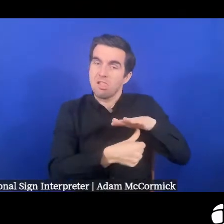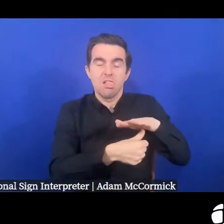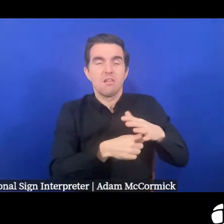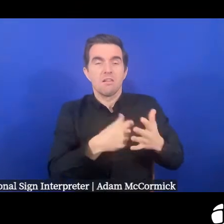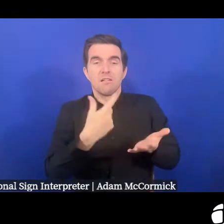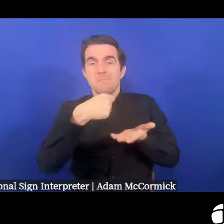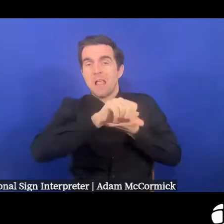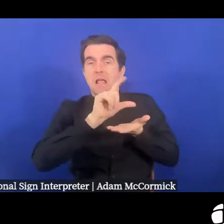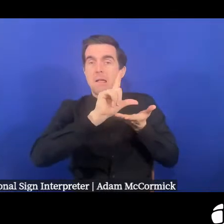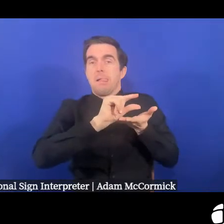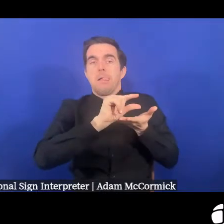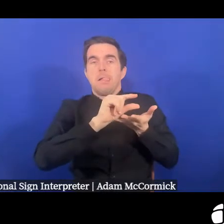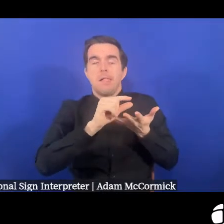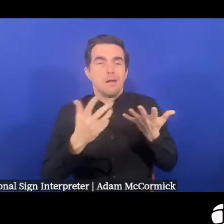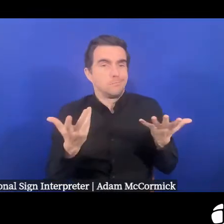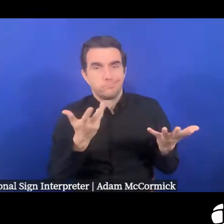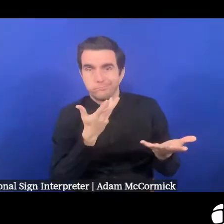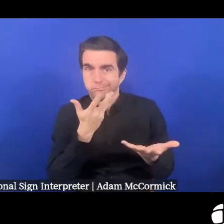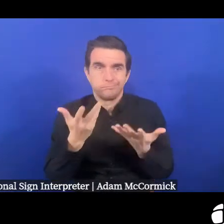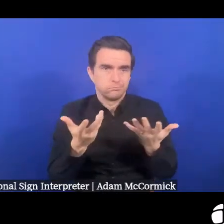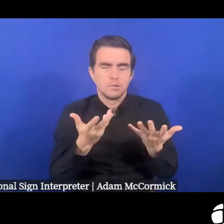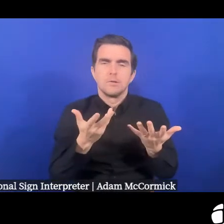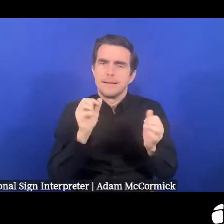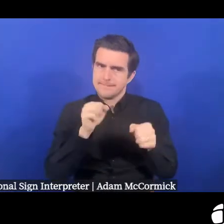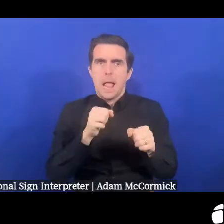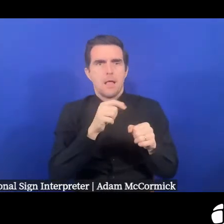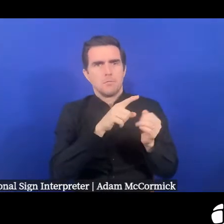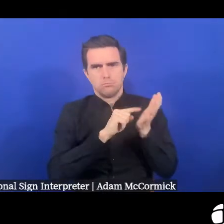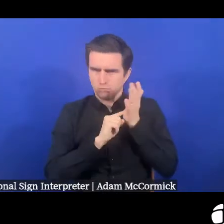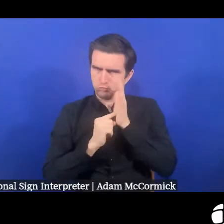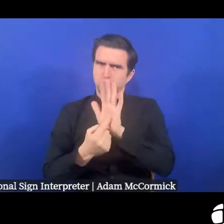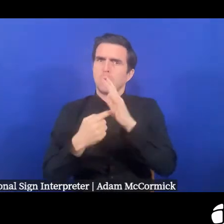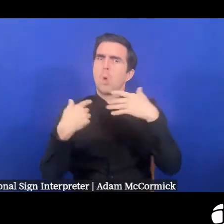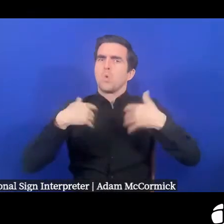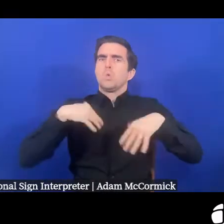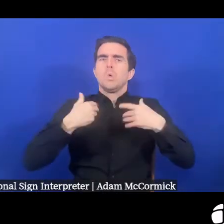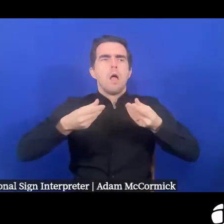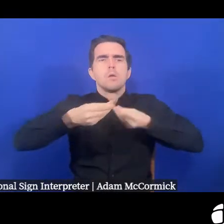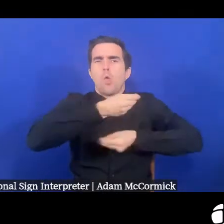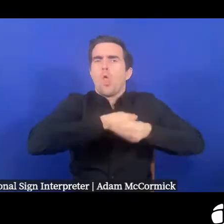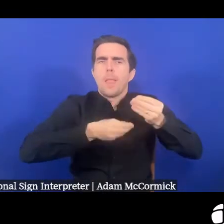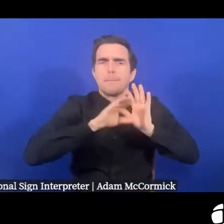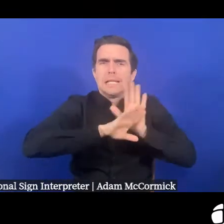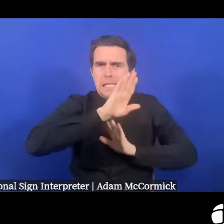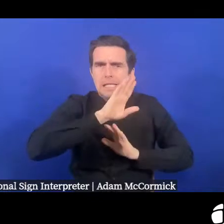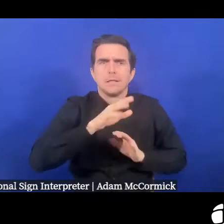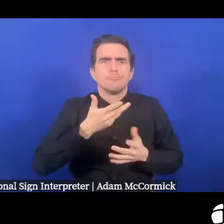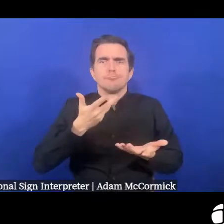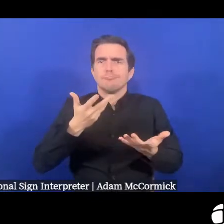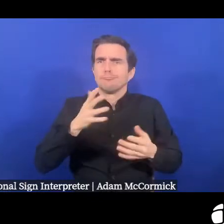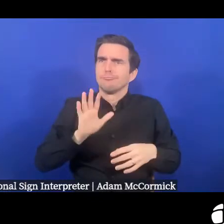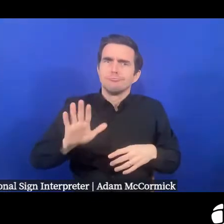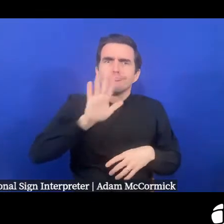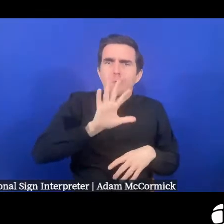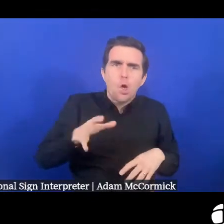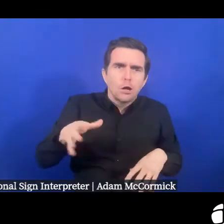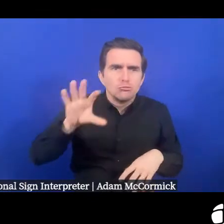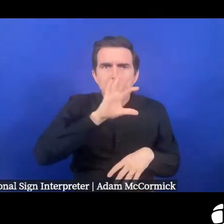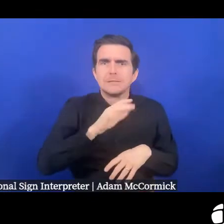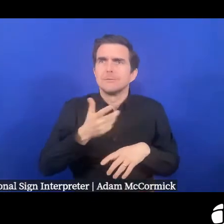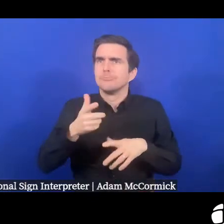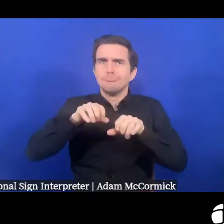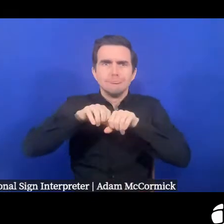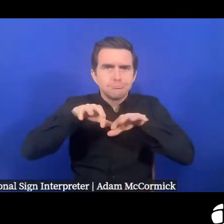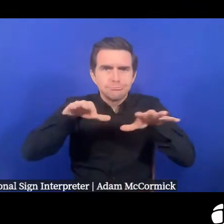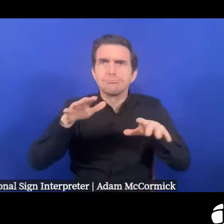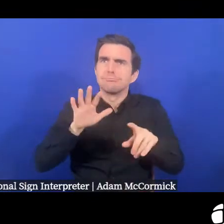economy, for the country, for the sector, for the world, with a different vision, with a feminine vision that I am sure that doesn't need to be proven